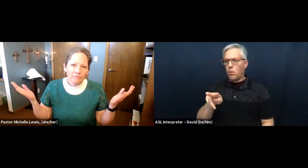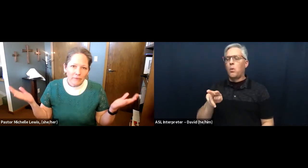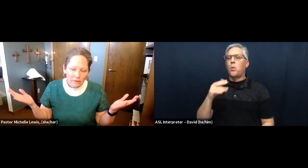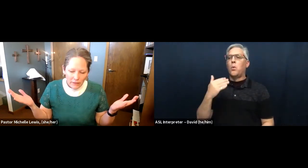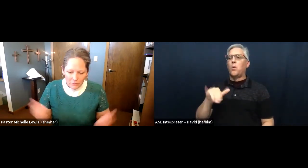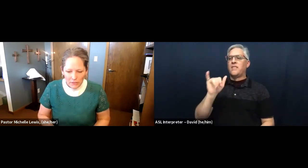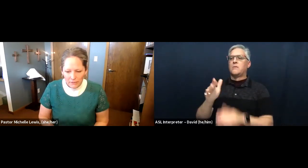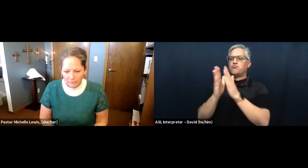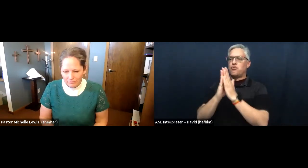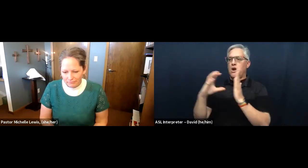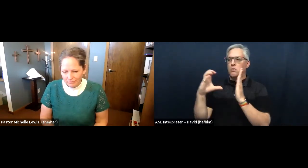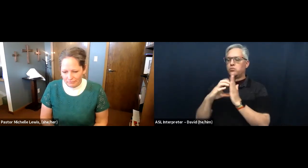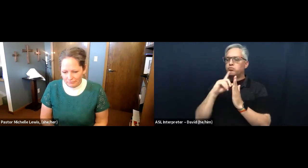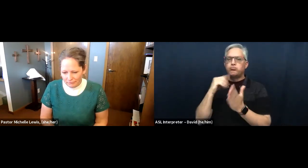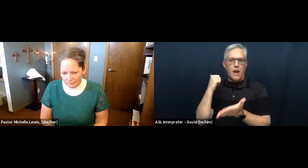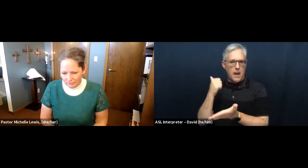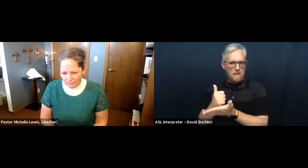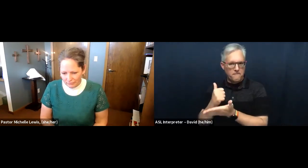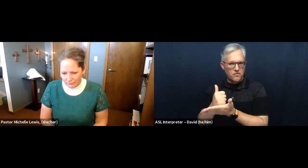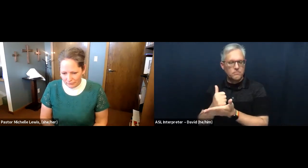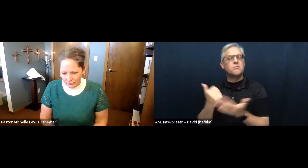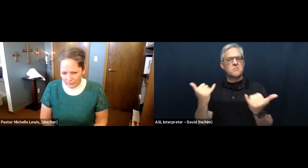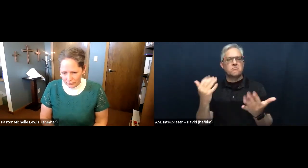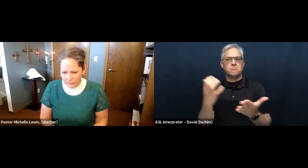So let us pray.